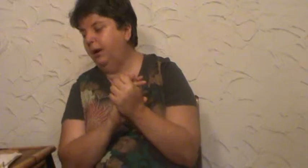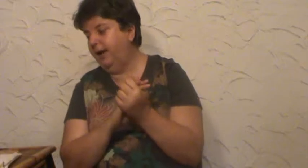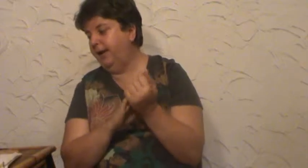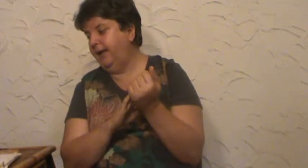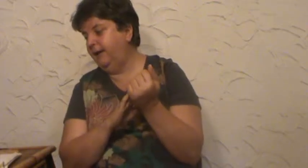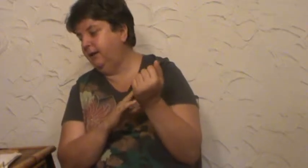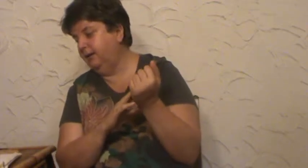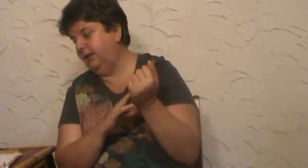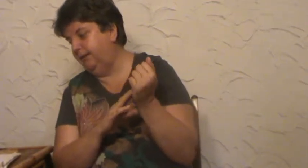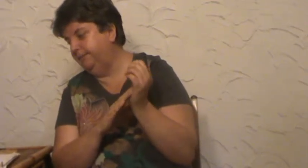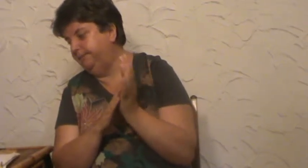dry and ugly.